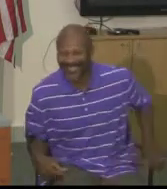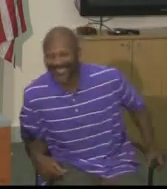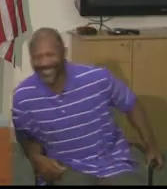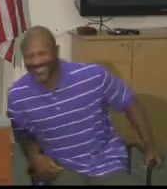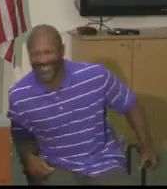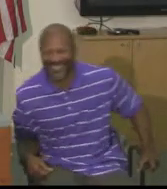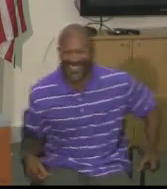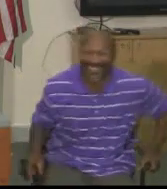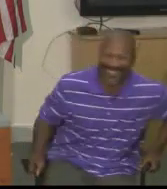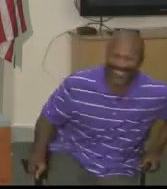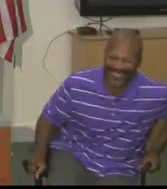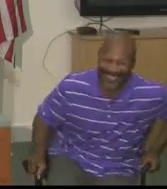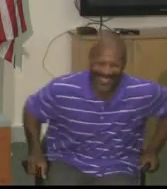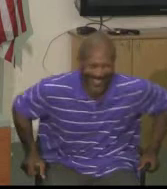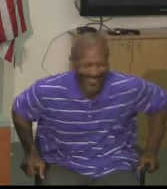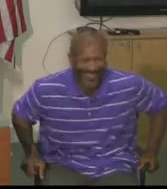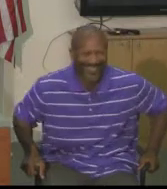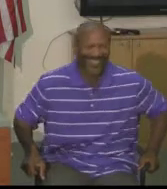Okay?